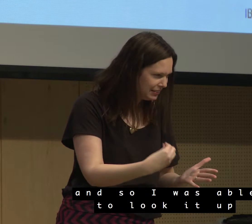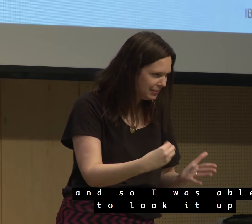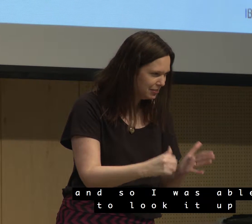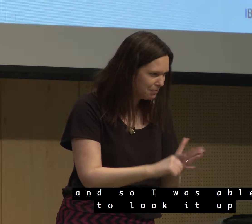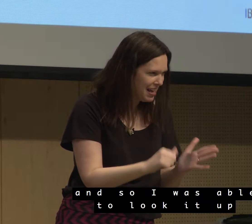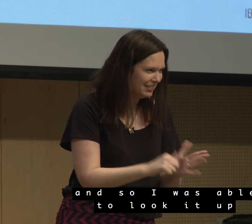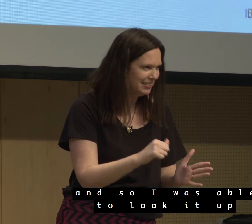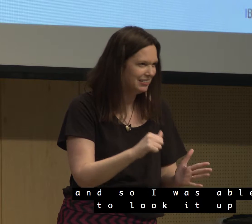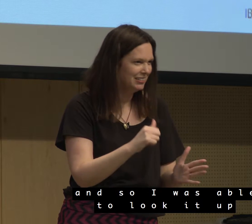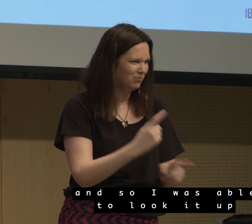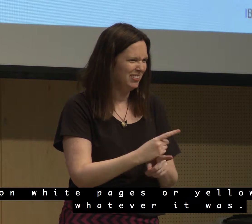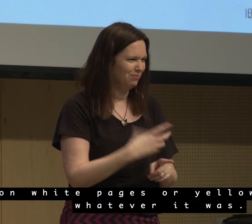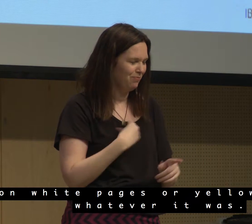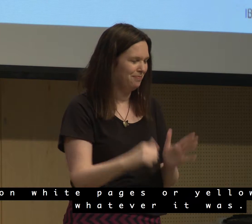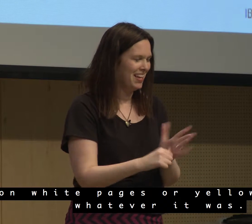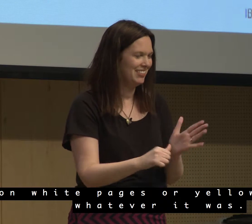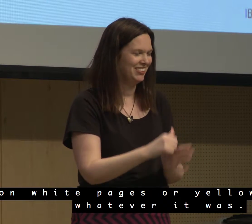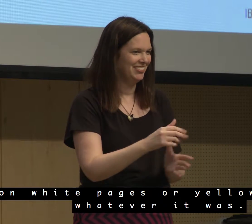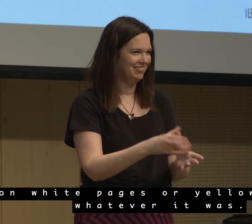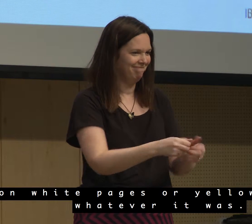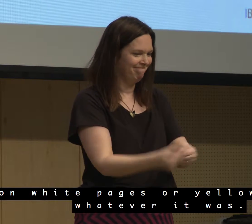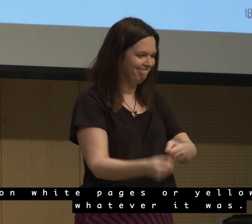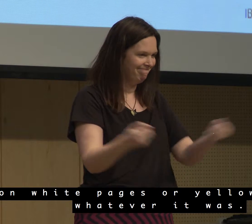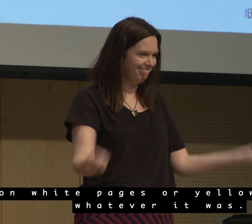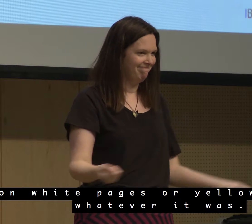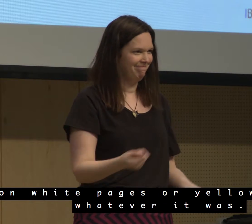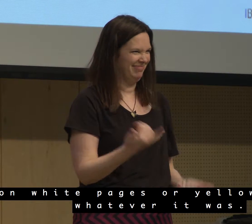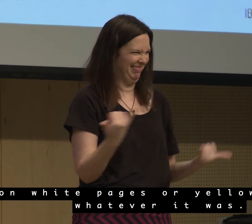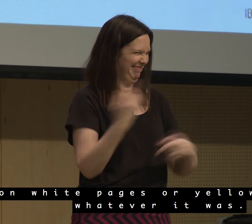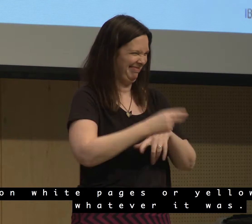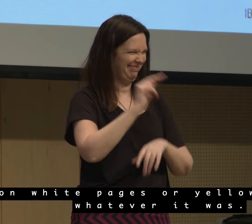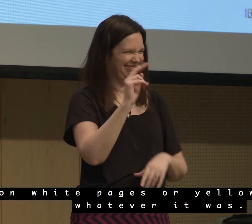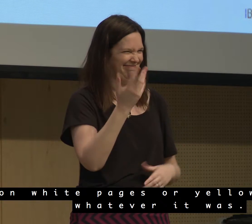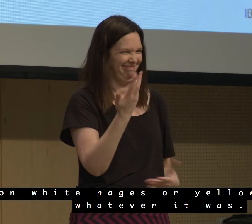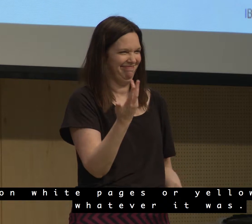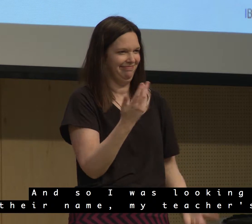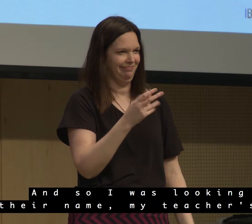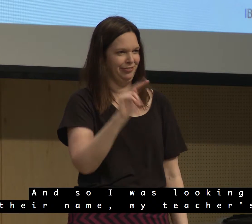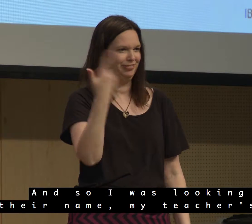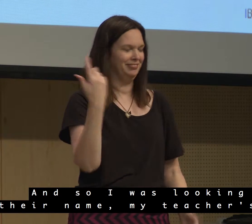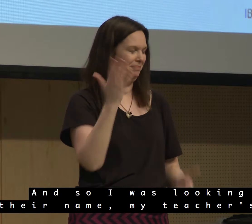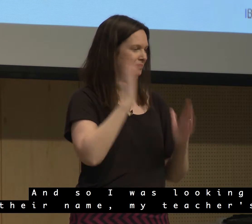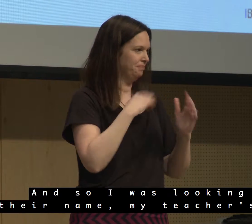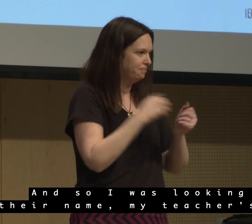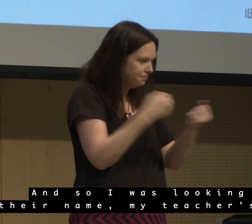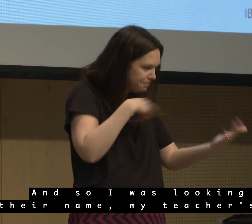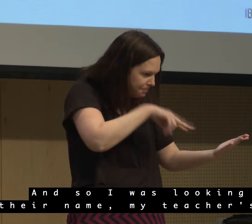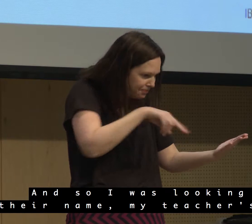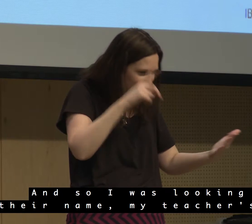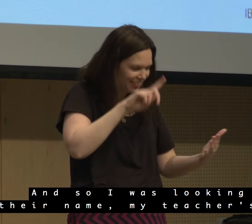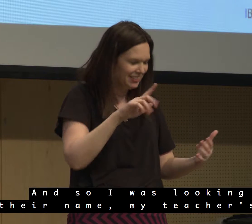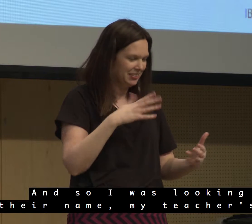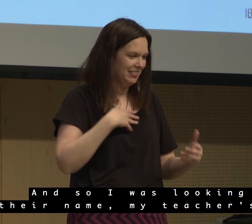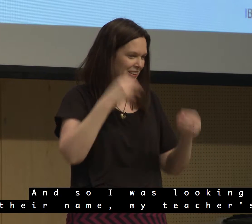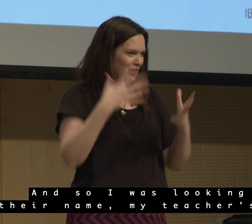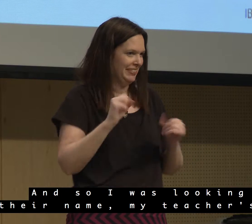and so I was able to look it up on white pages or yellow pages, whatever it was. And so I was looking for their name, my teacher's